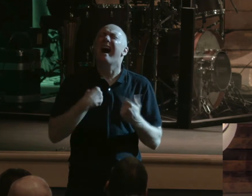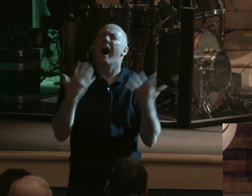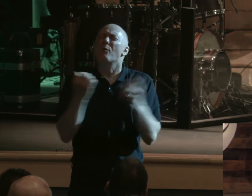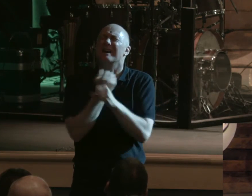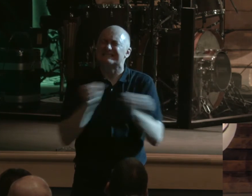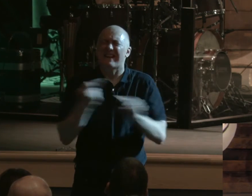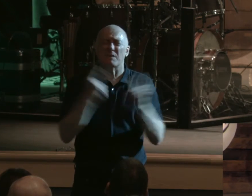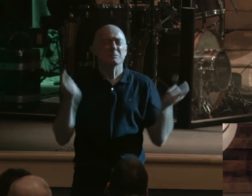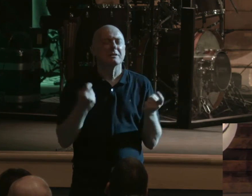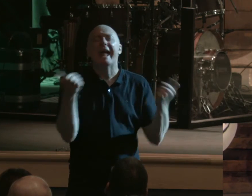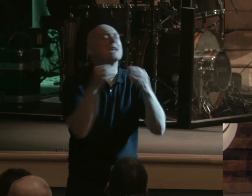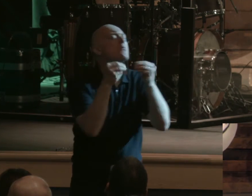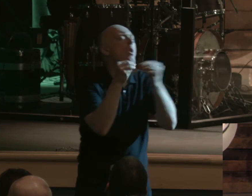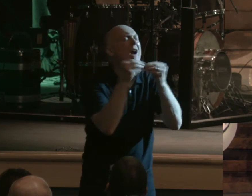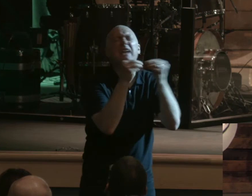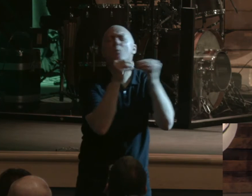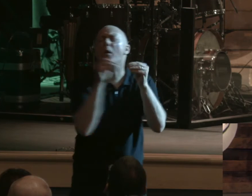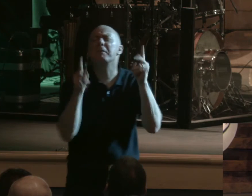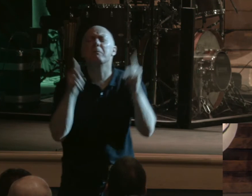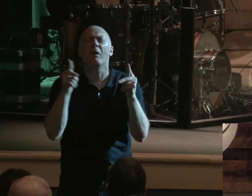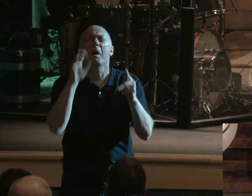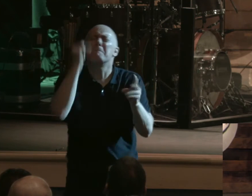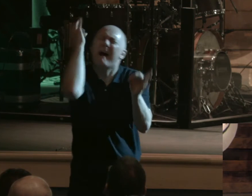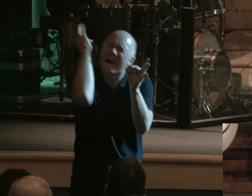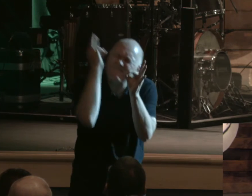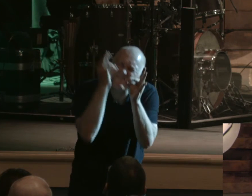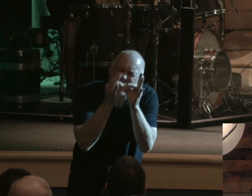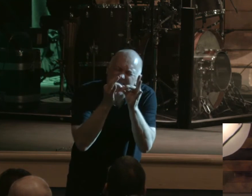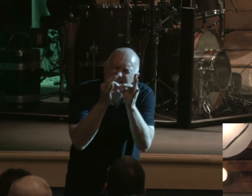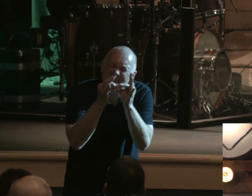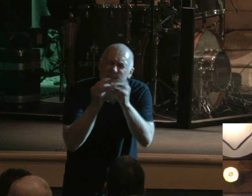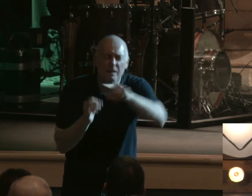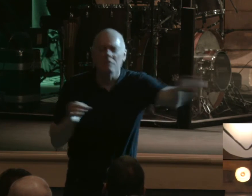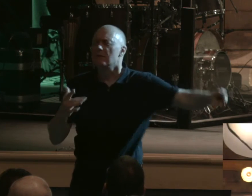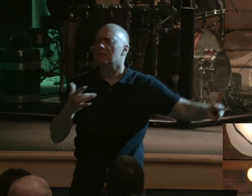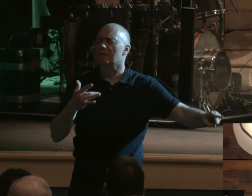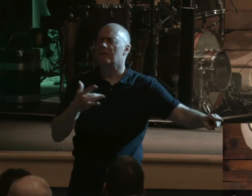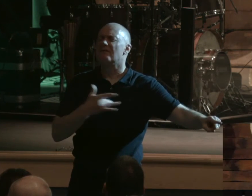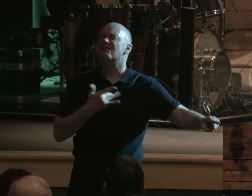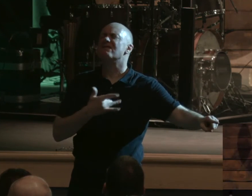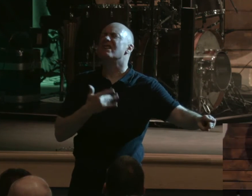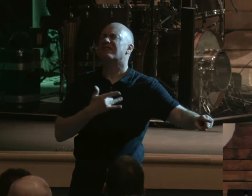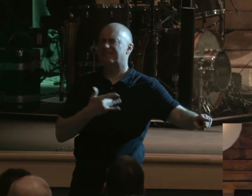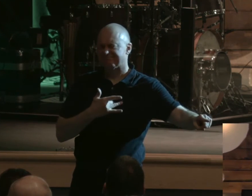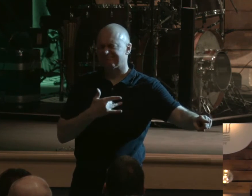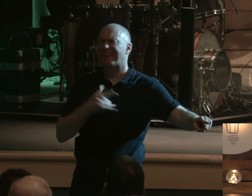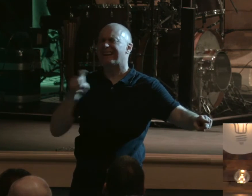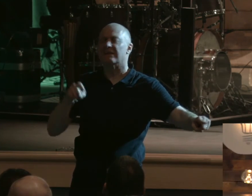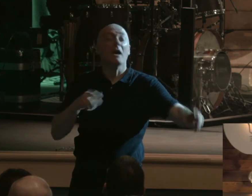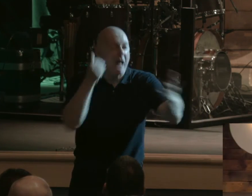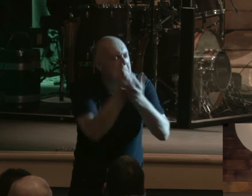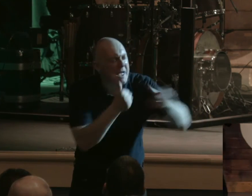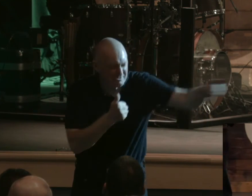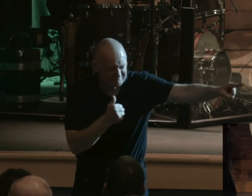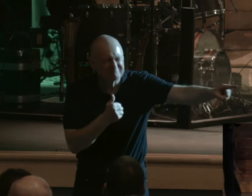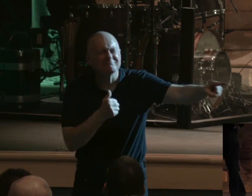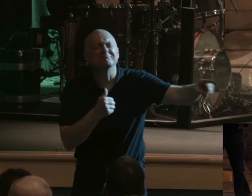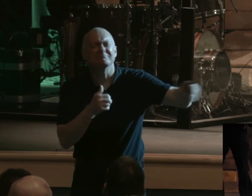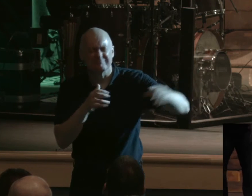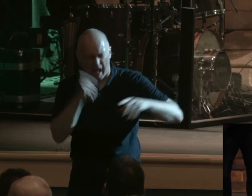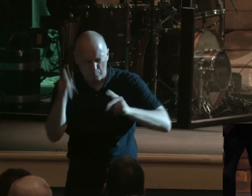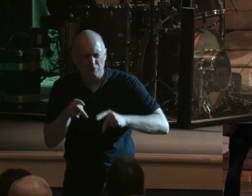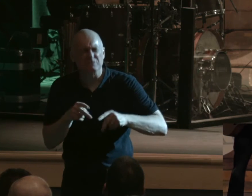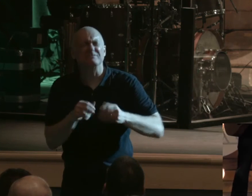from my sins. Anyone else here today, by faith, you are recognizing and acknowledging Jesus Christ. Amen. Amen. Bless your